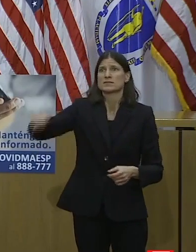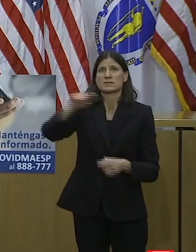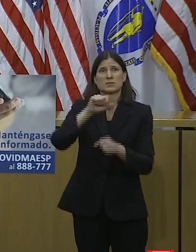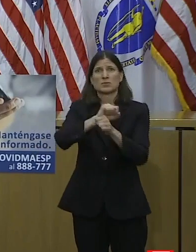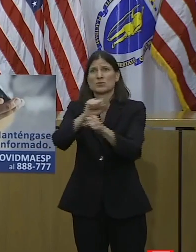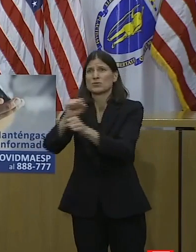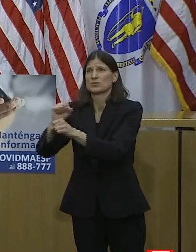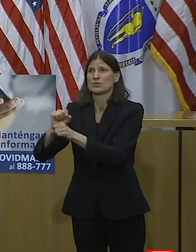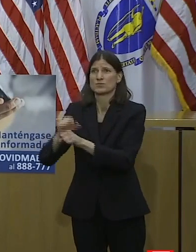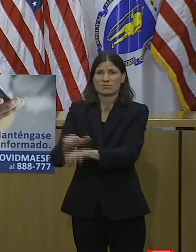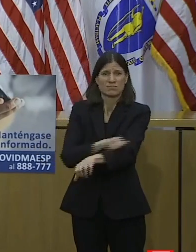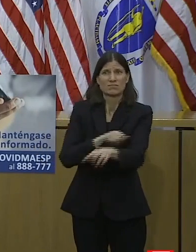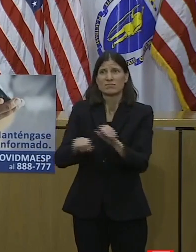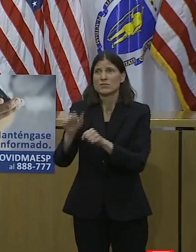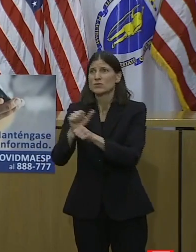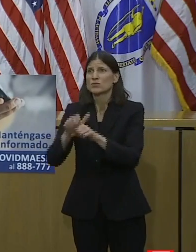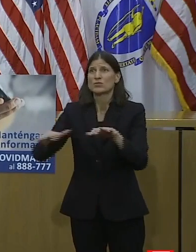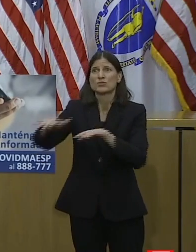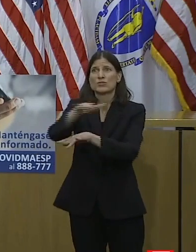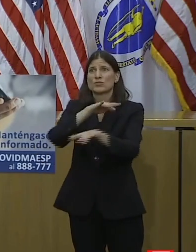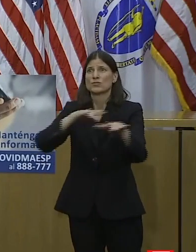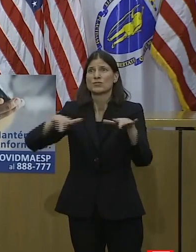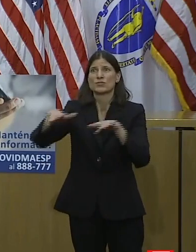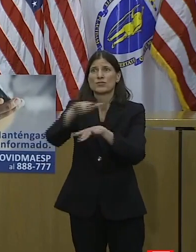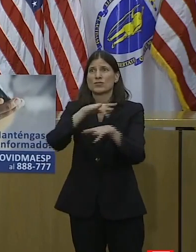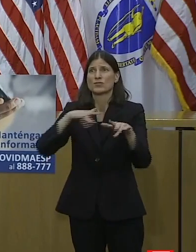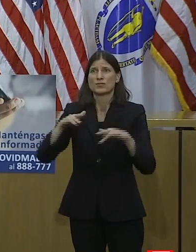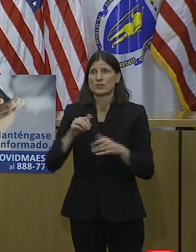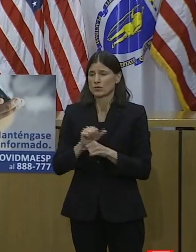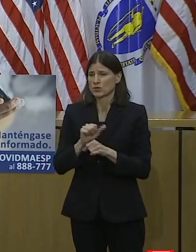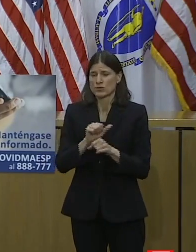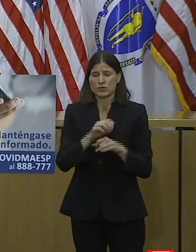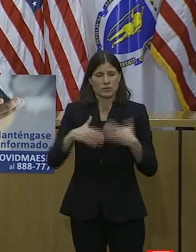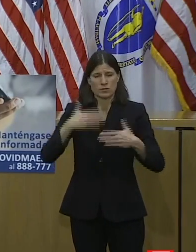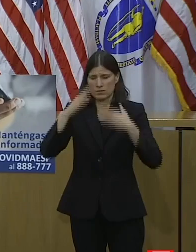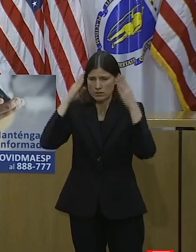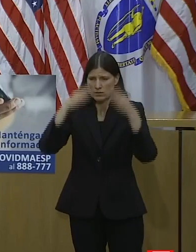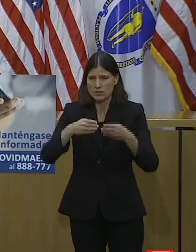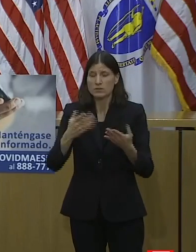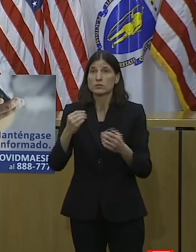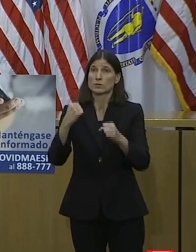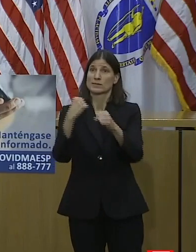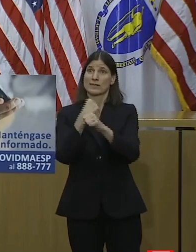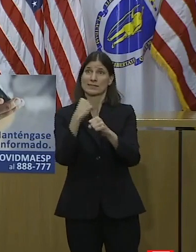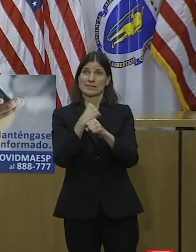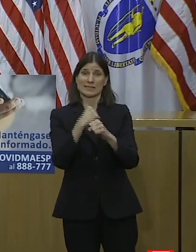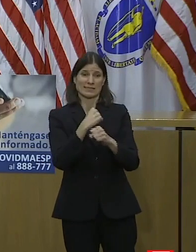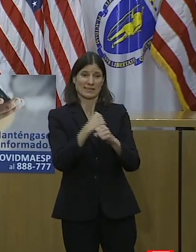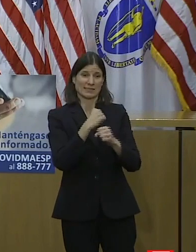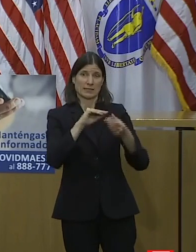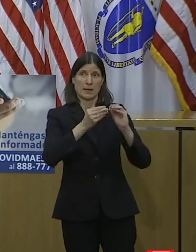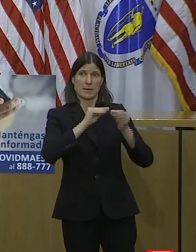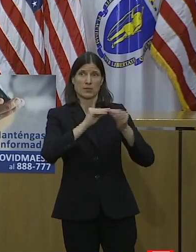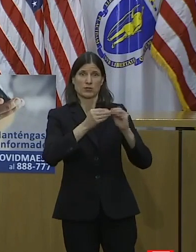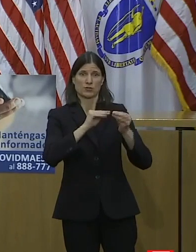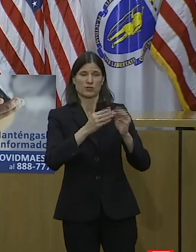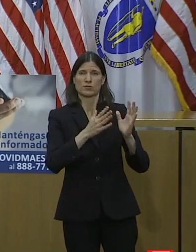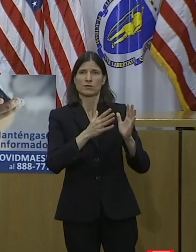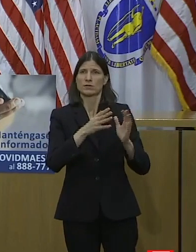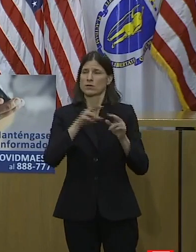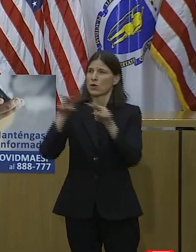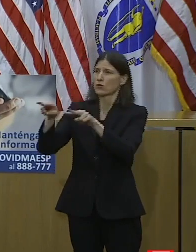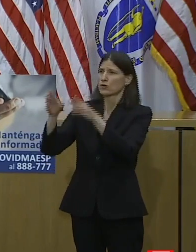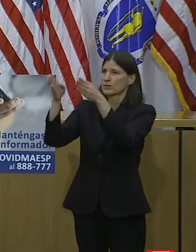they don't have to deal with this situation and their families and friends don't have to deal with it. But those numbers to me are